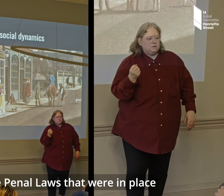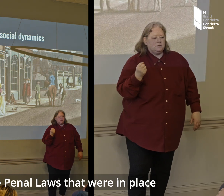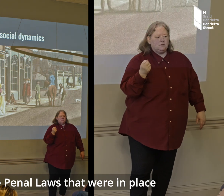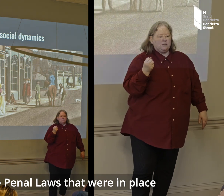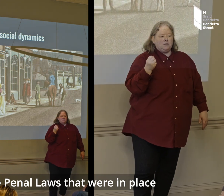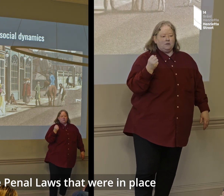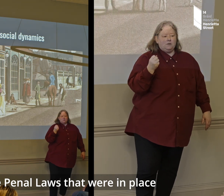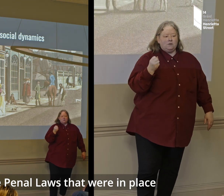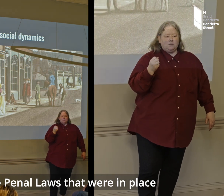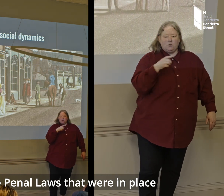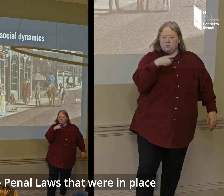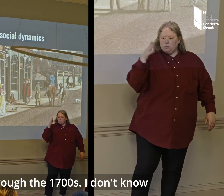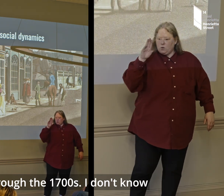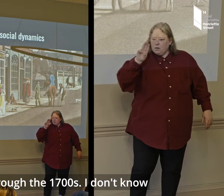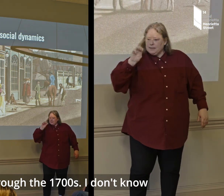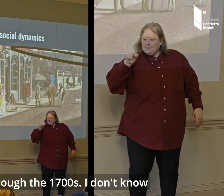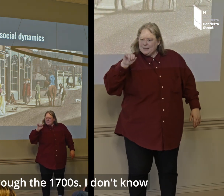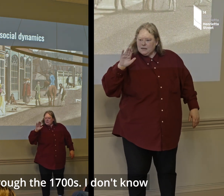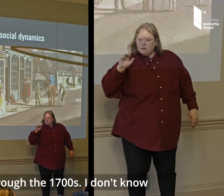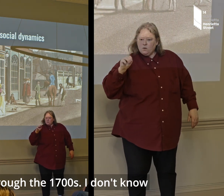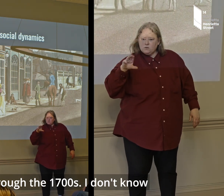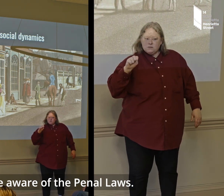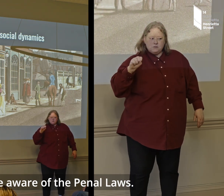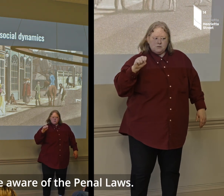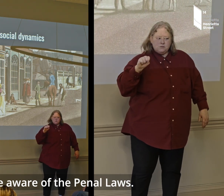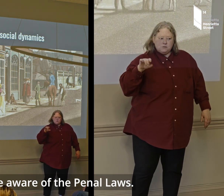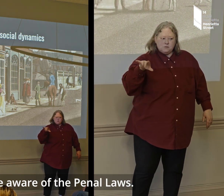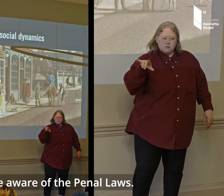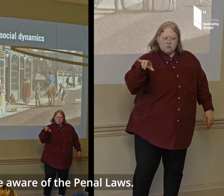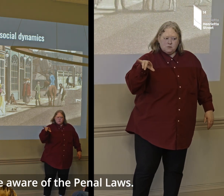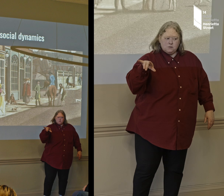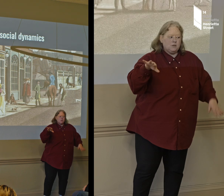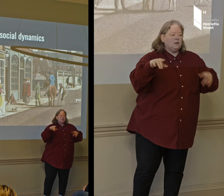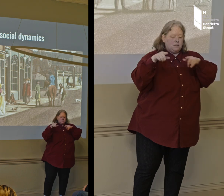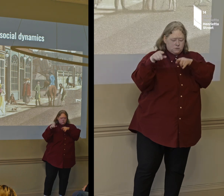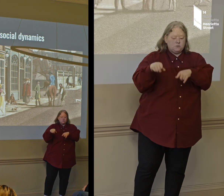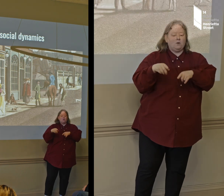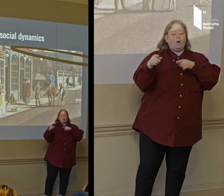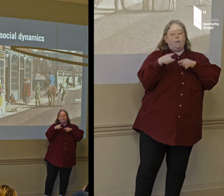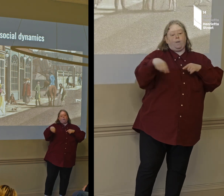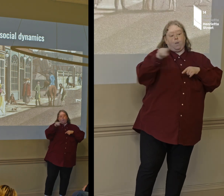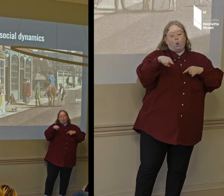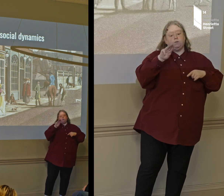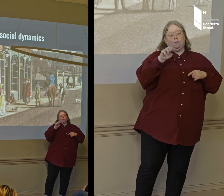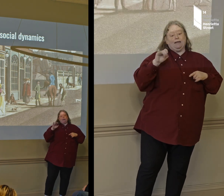You had the penal laws that were in place as well through the 1700s. I don't know if you're aware of the penal laws.